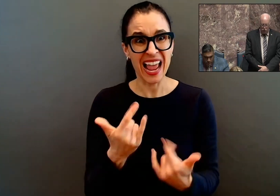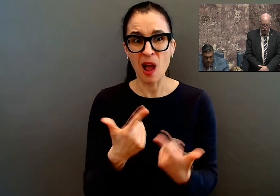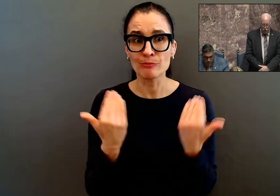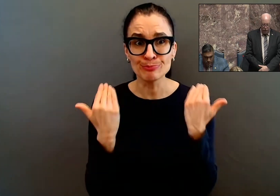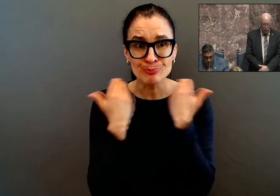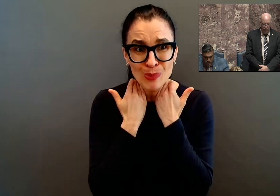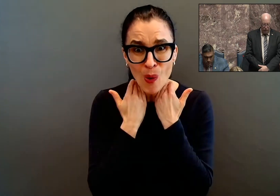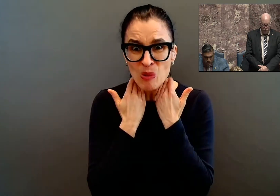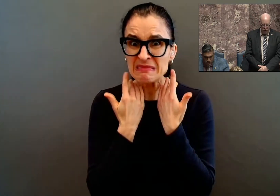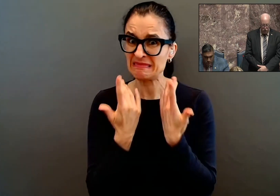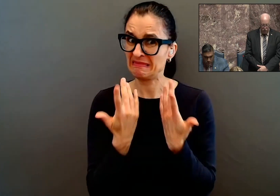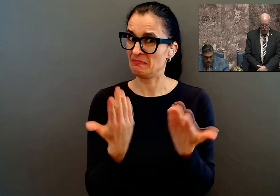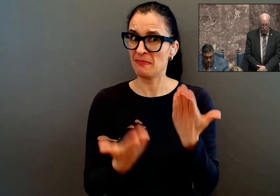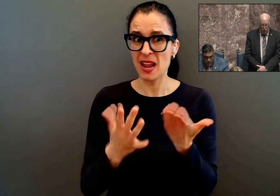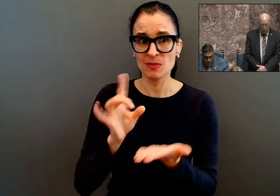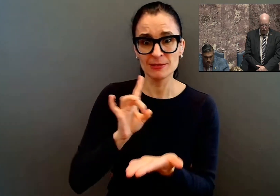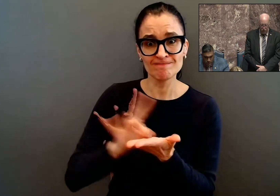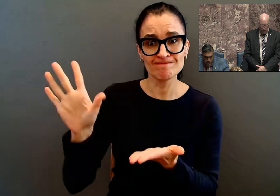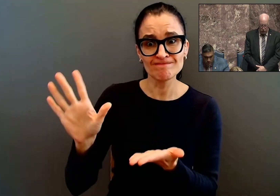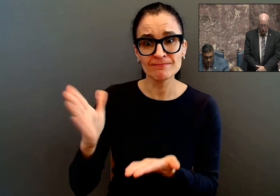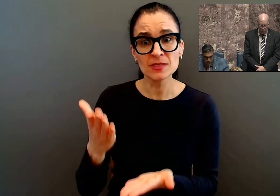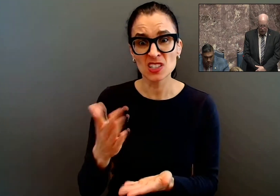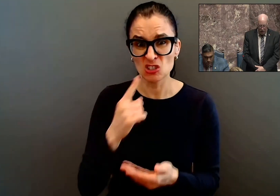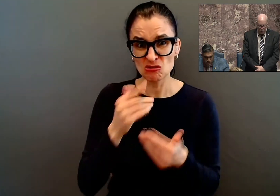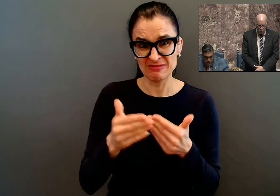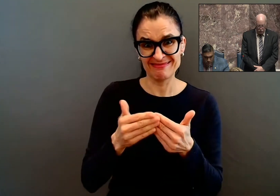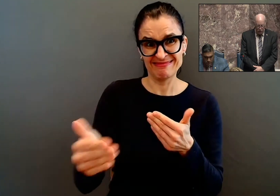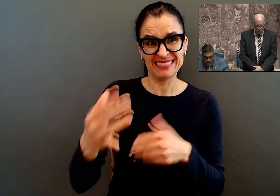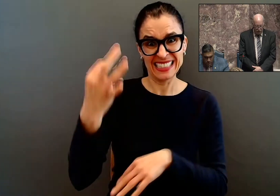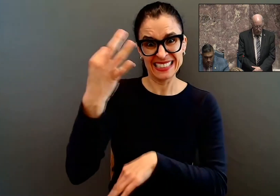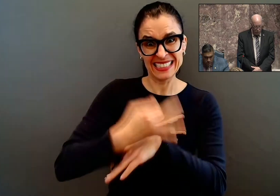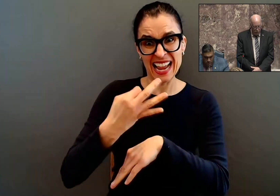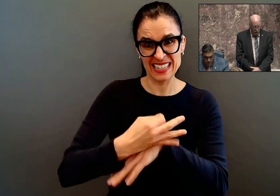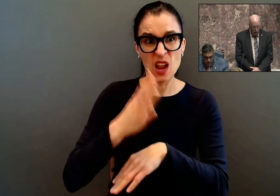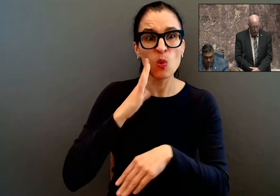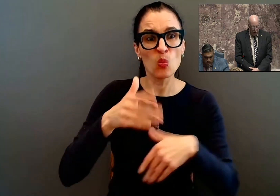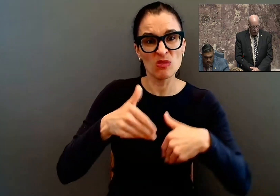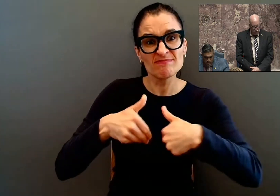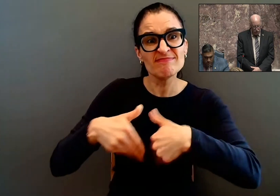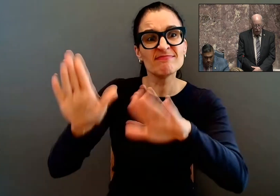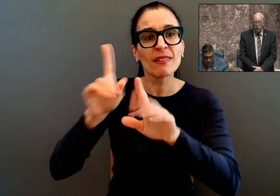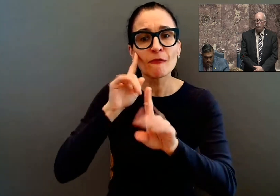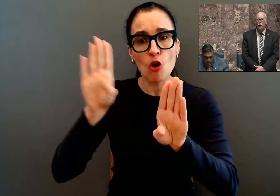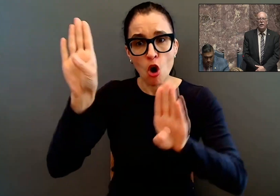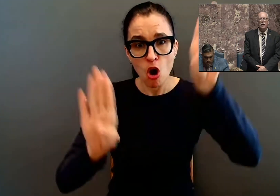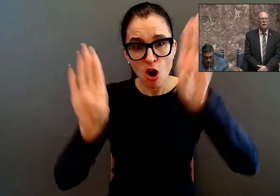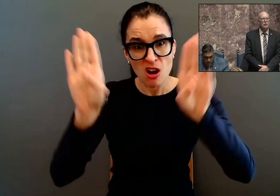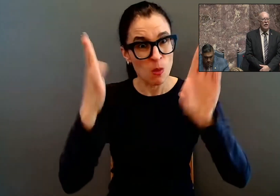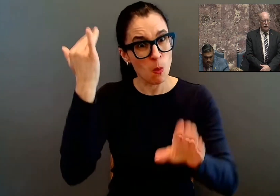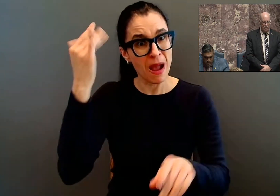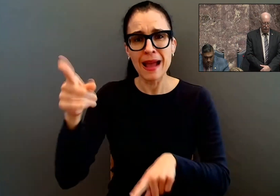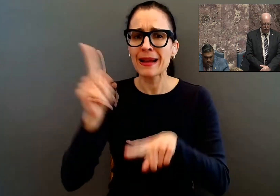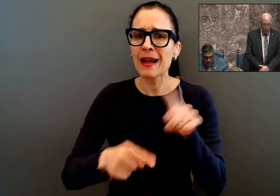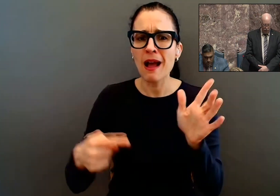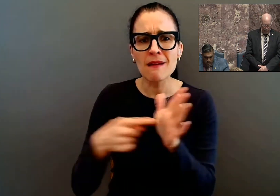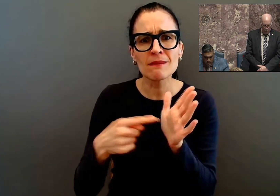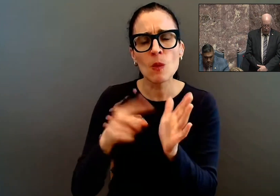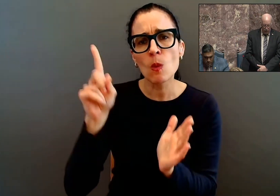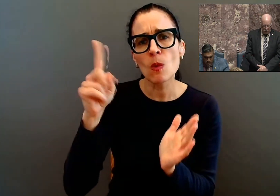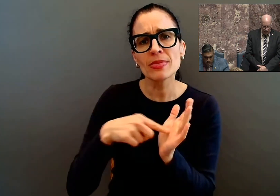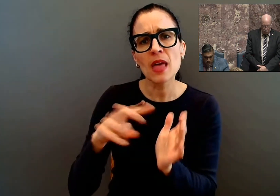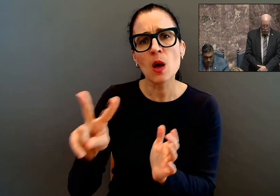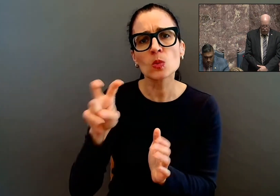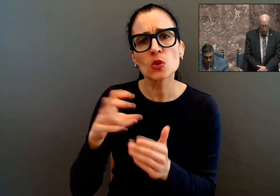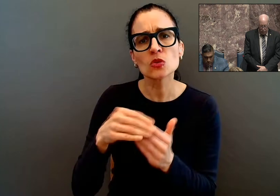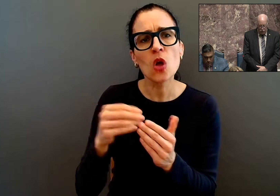$1,200 storage bill, and the Ministry of Poverty Reduction denied her crisis help because she's not already a client.